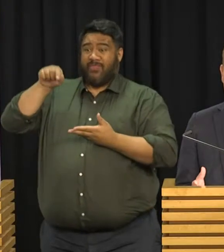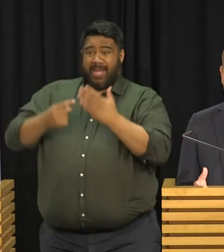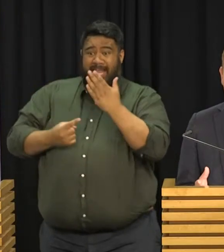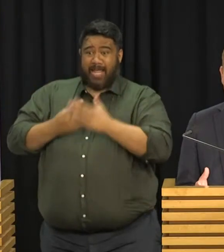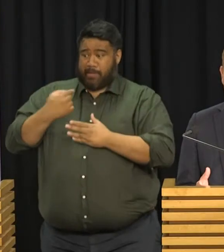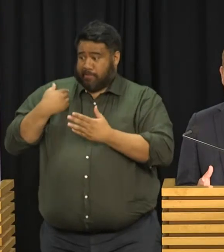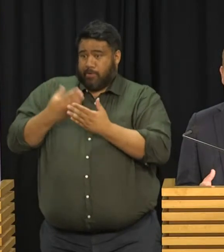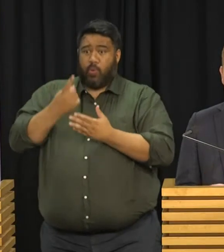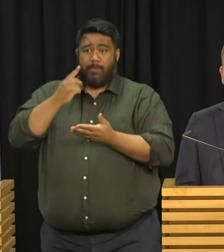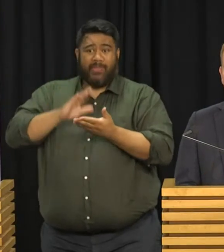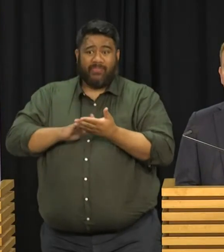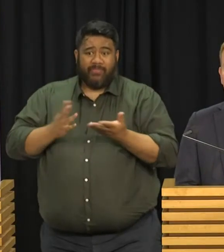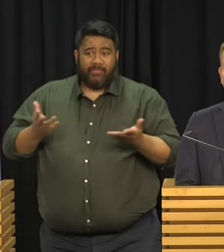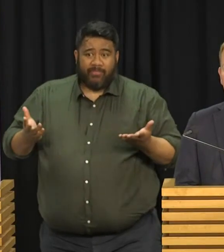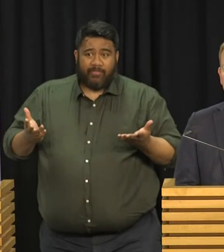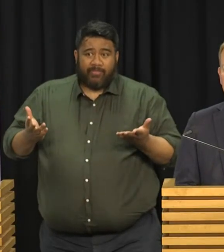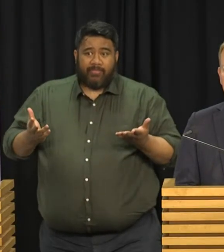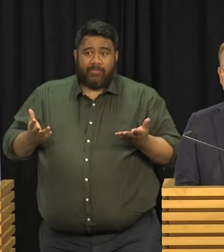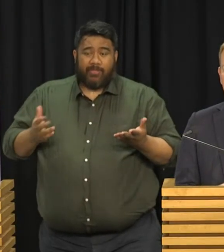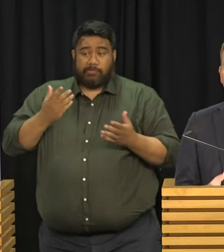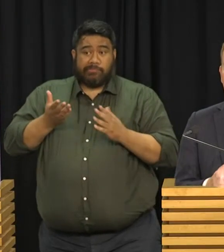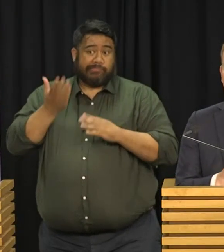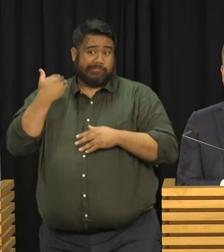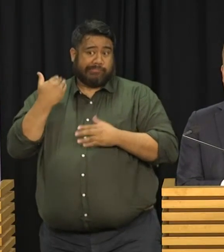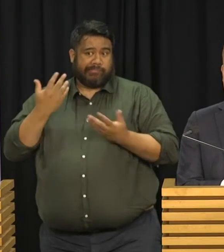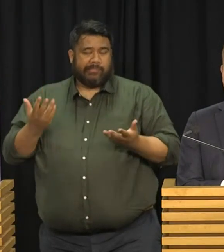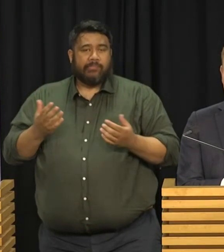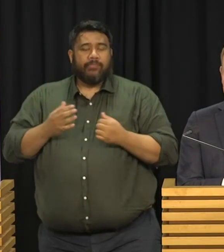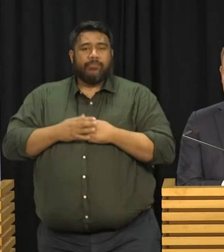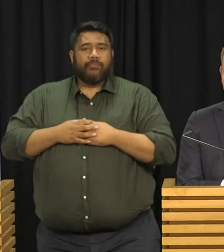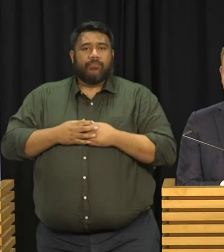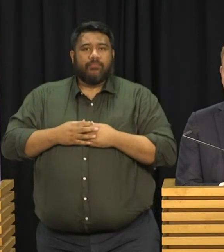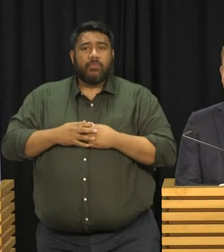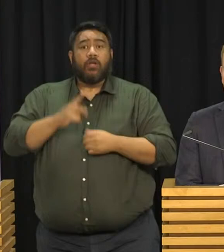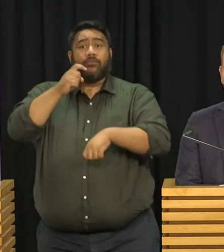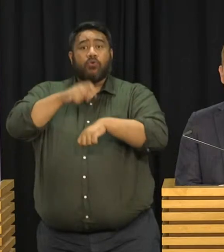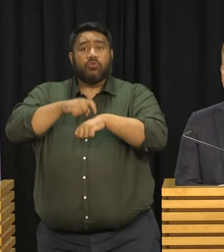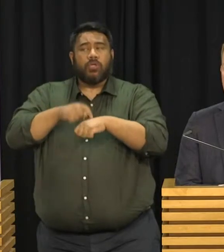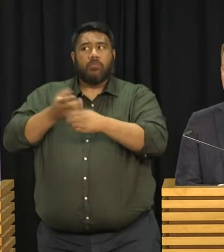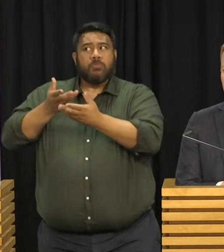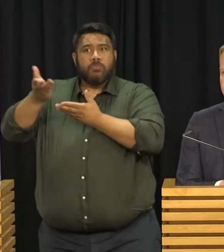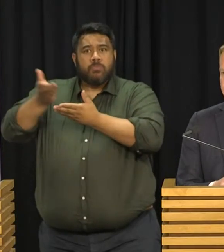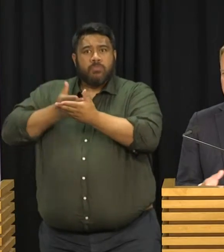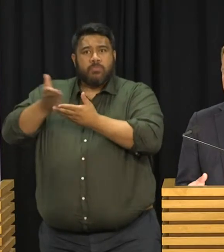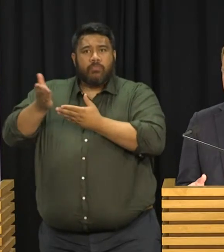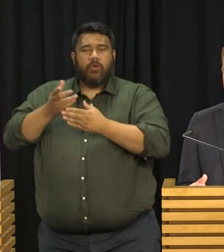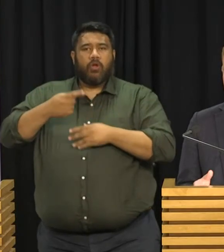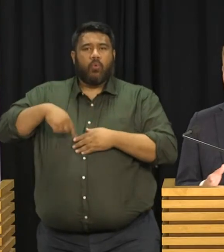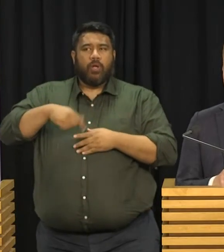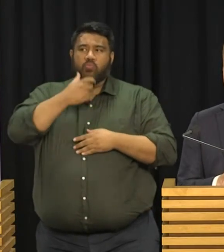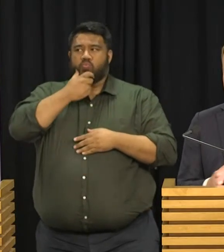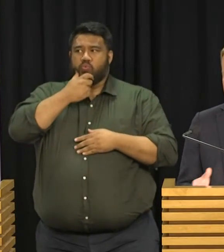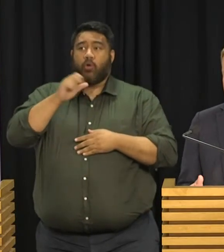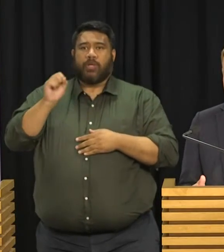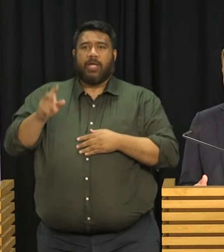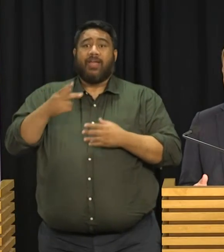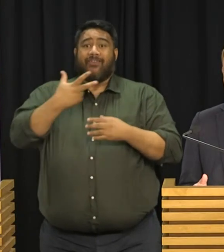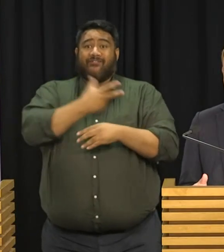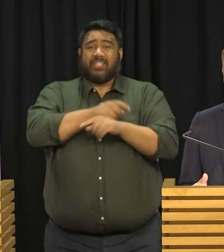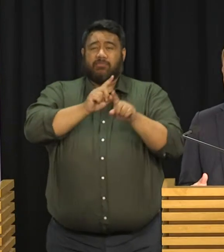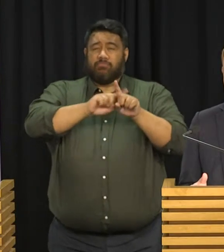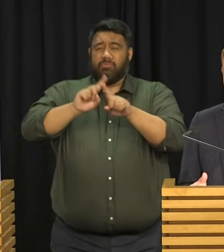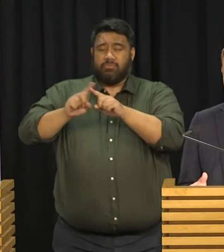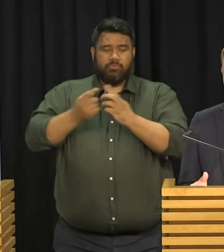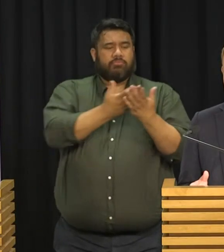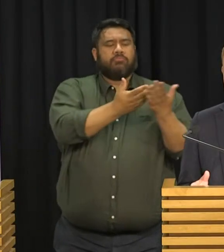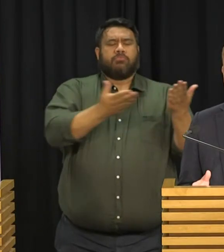over the last month or so. And at the time we were first exploring that, we were looking at all of the effectiveness of all of the vaccines that